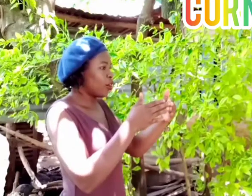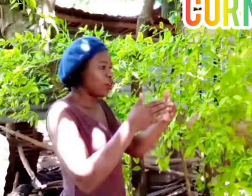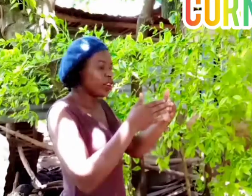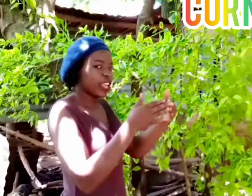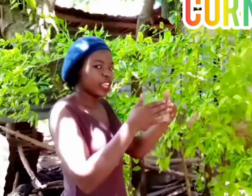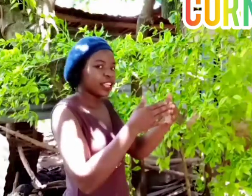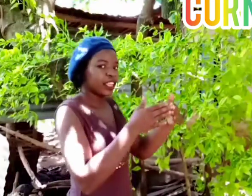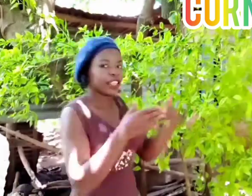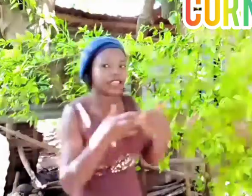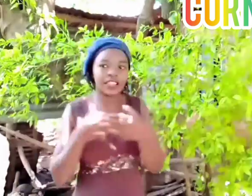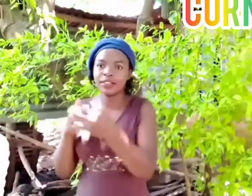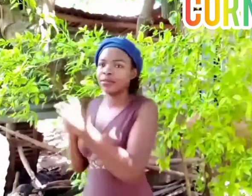Corner.